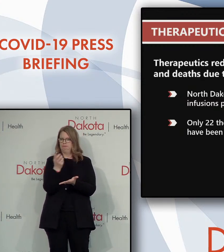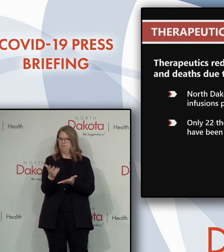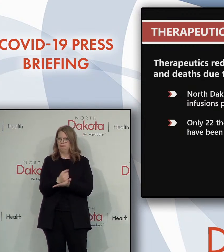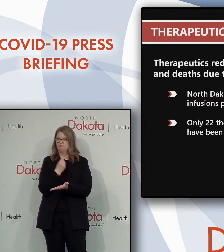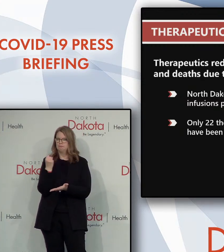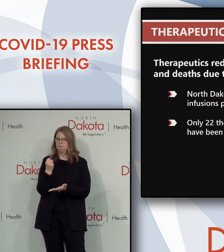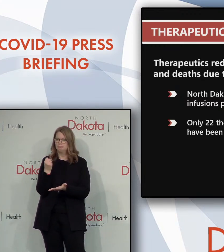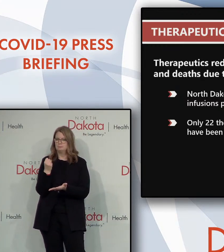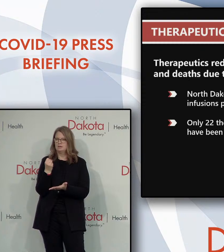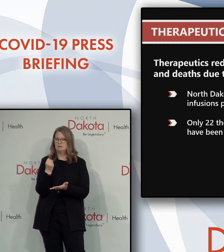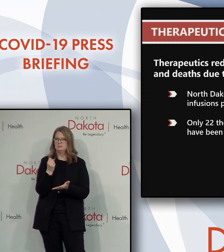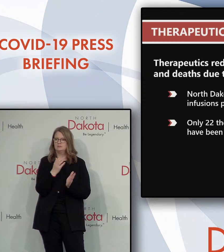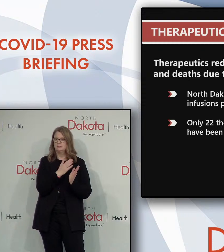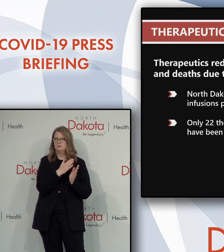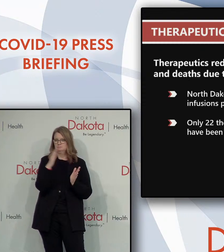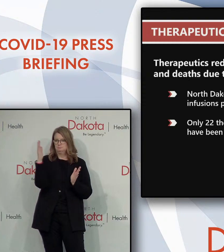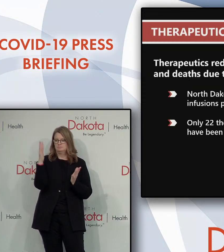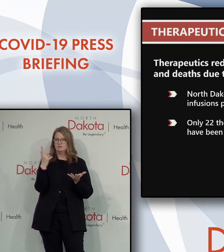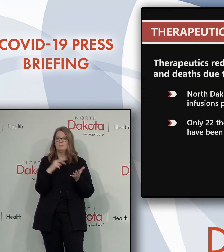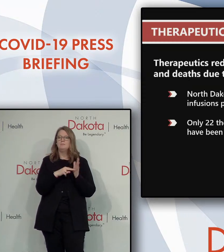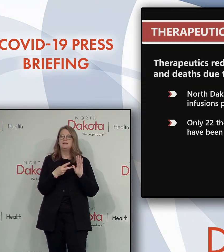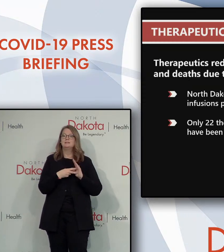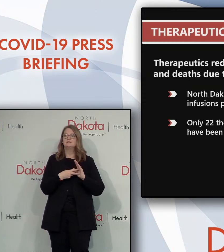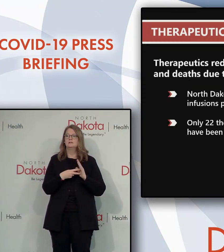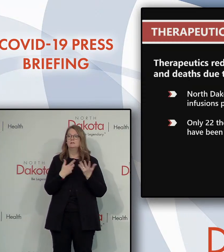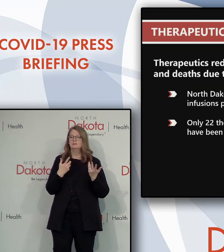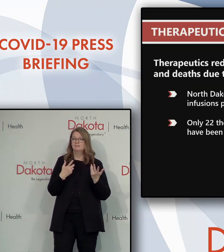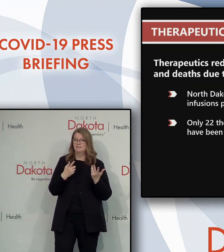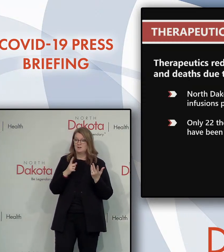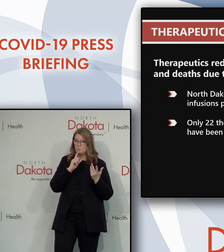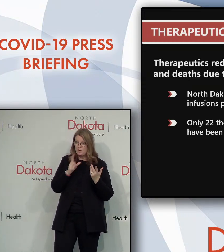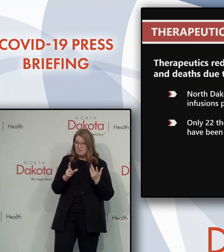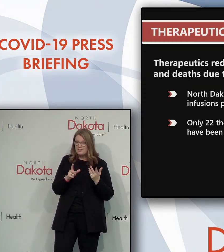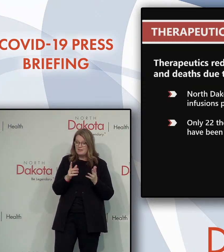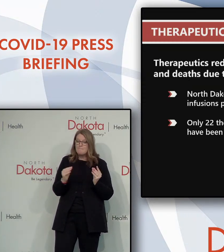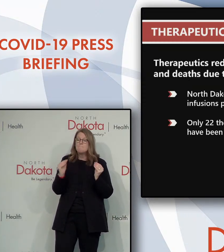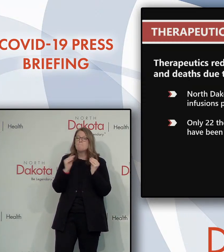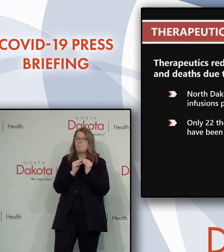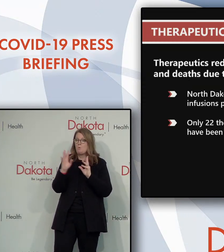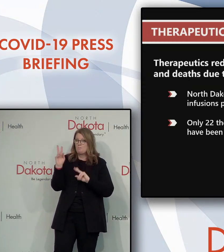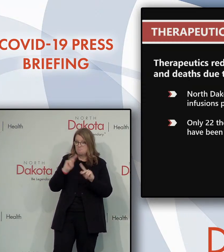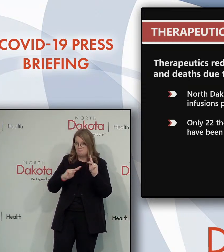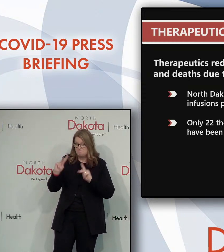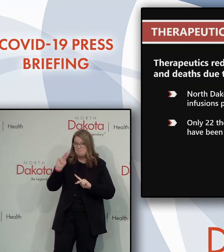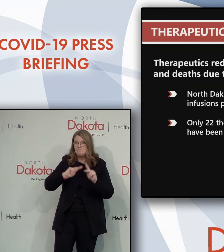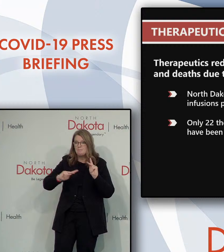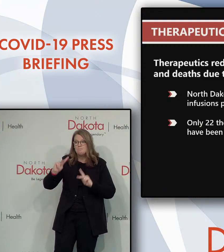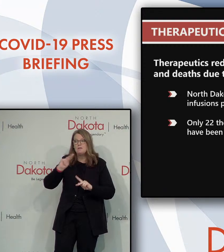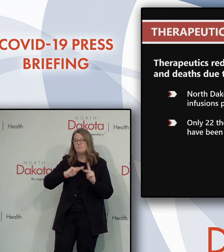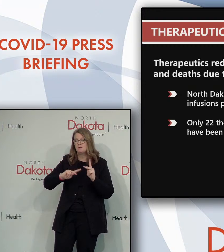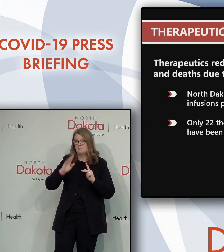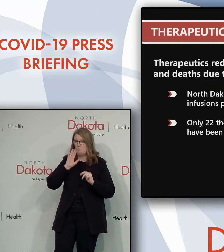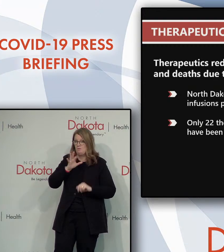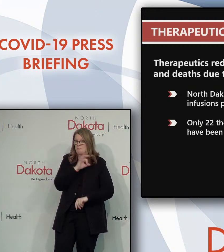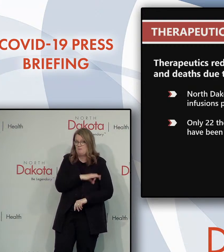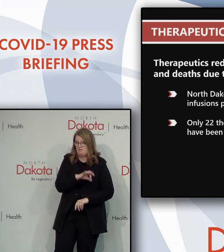falling daily positive cases, which means that we are reaching lots of people that can benefit from these. The state of